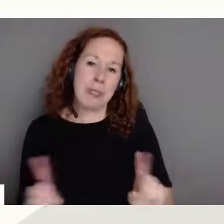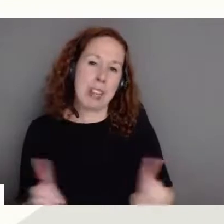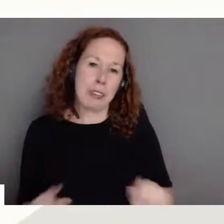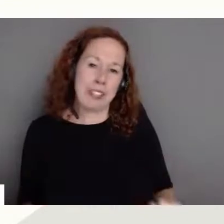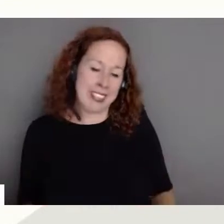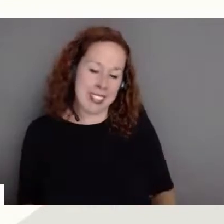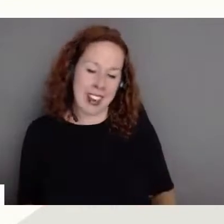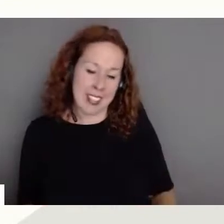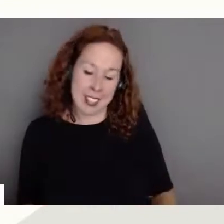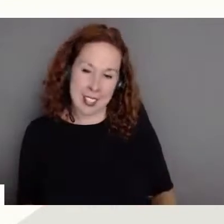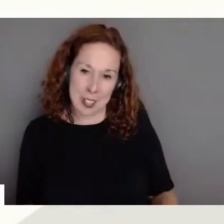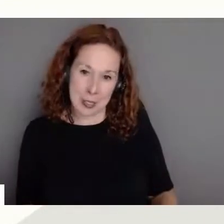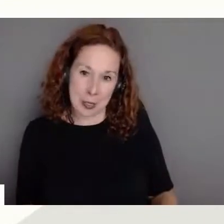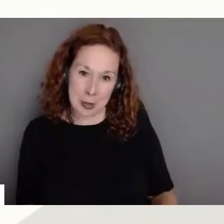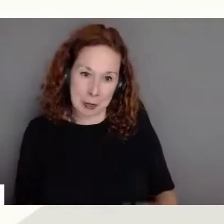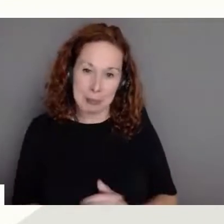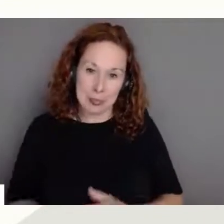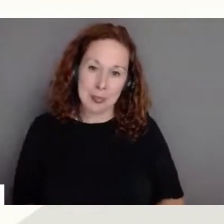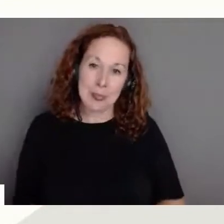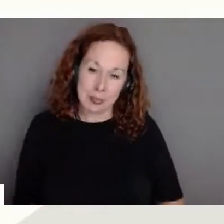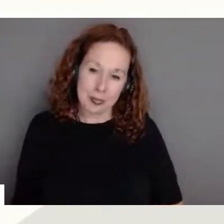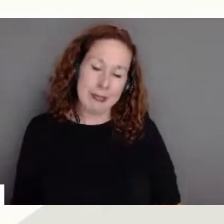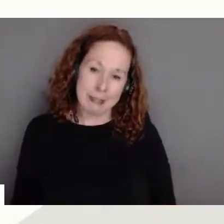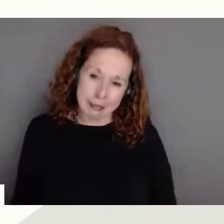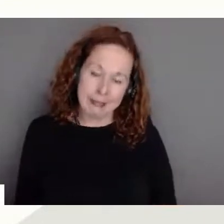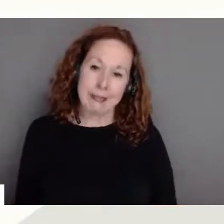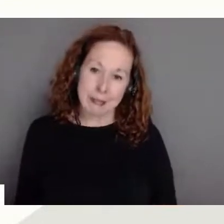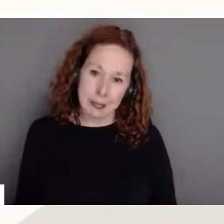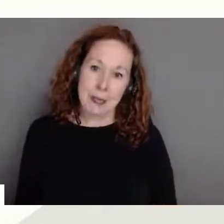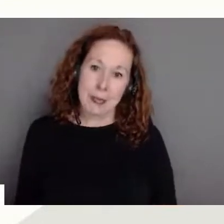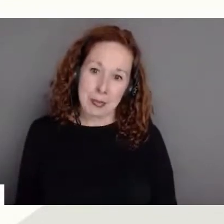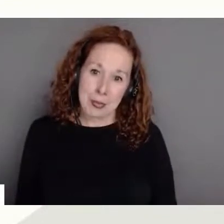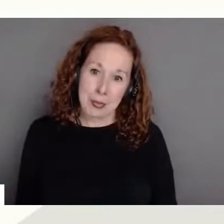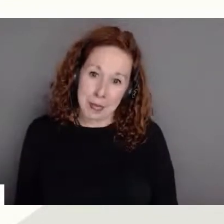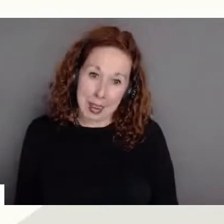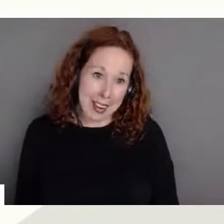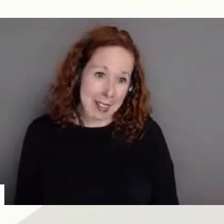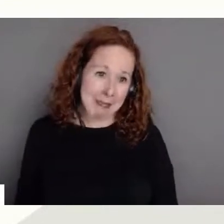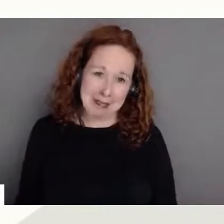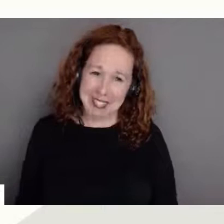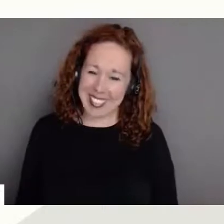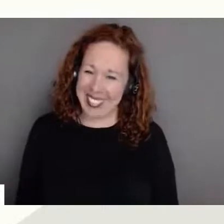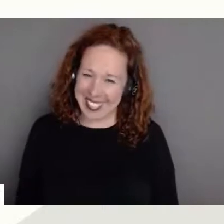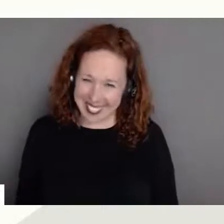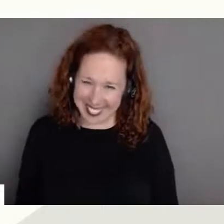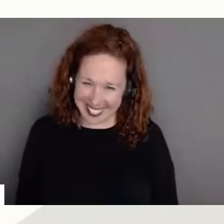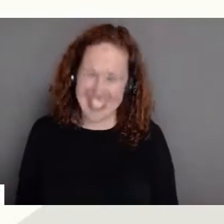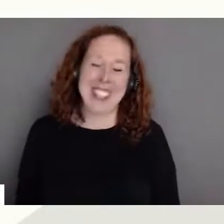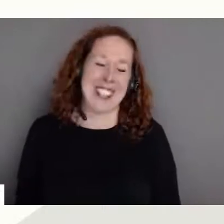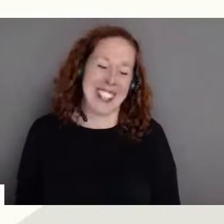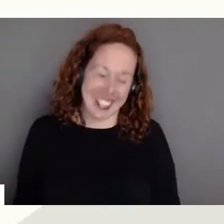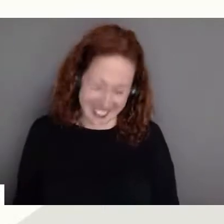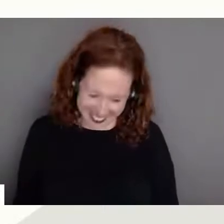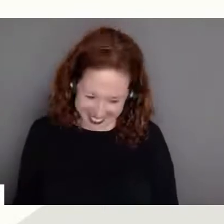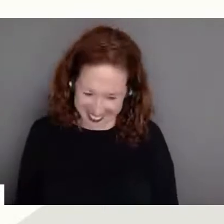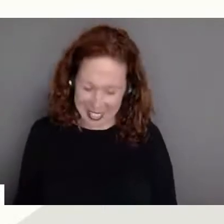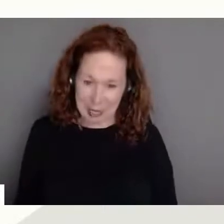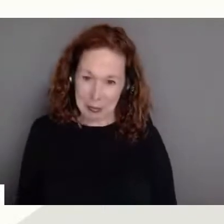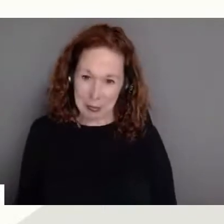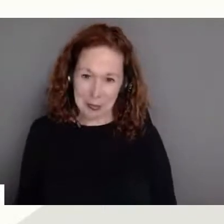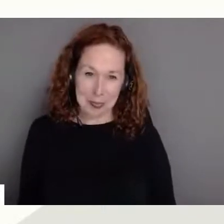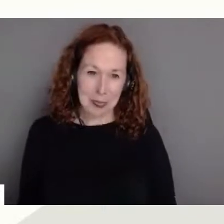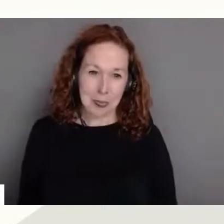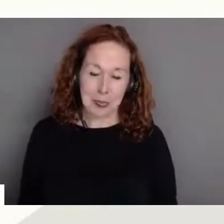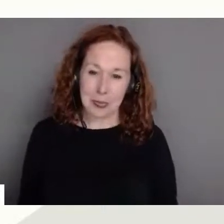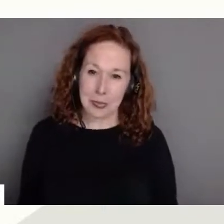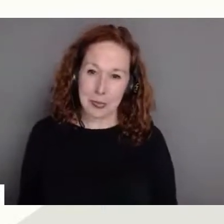never delved into that, to tell you the Yeah, that's truth. cool. That's cool. Some fodder for later, introspection Yeah, for the fall, right? yeah, My goodness. totally. Well, it makes